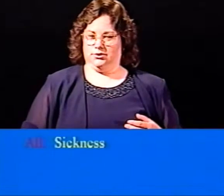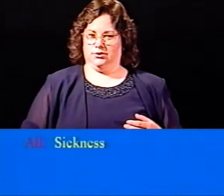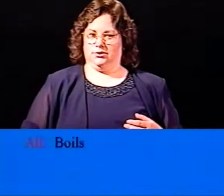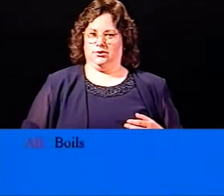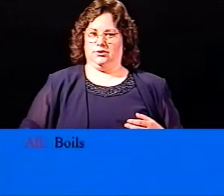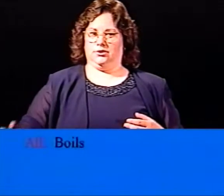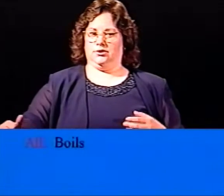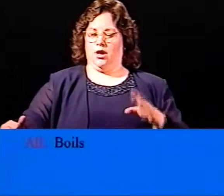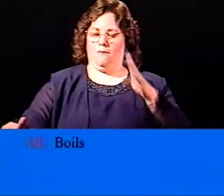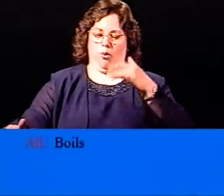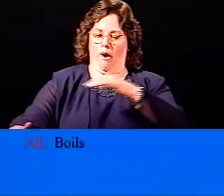boils,